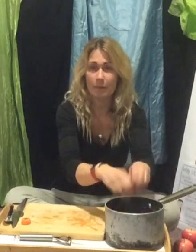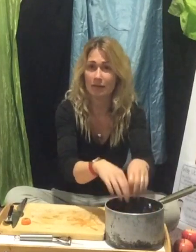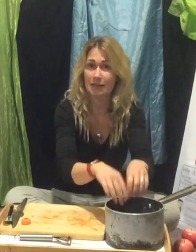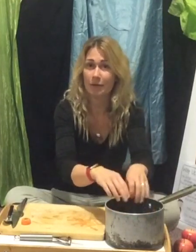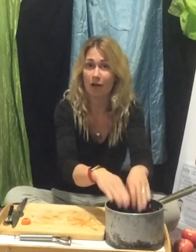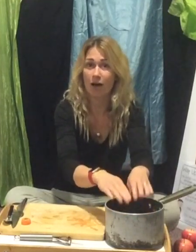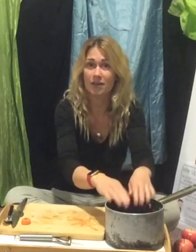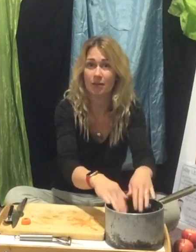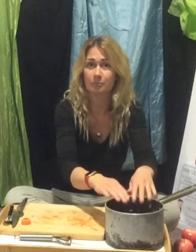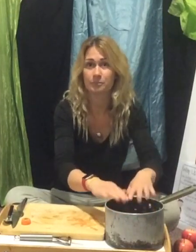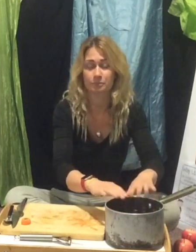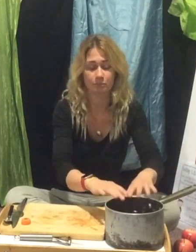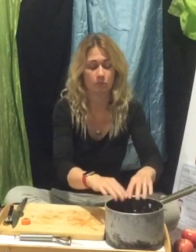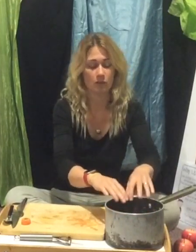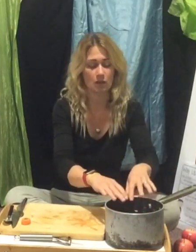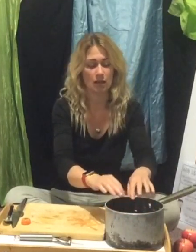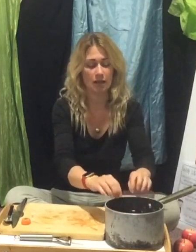be a little bit harder. Okay,